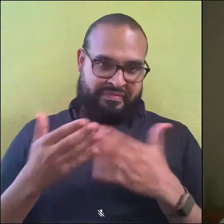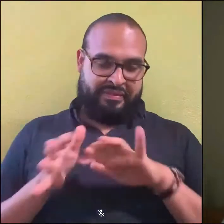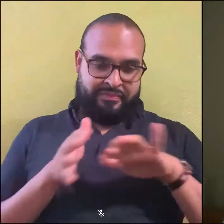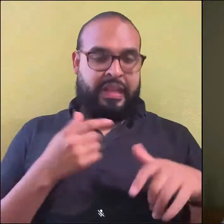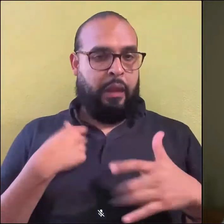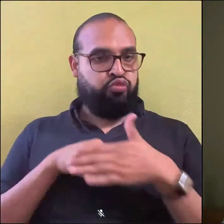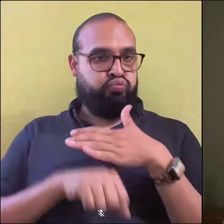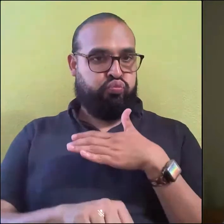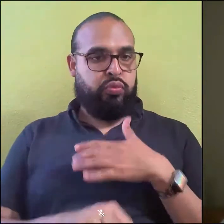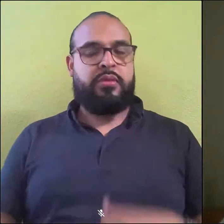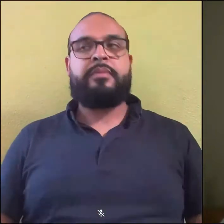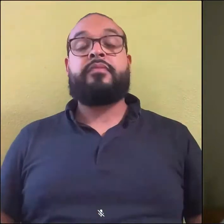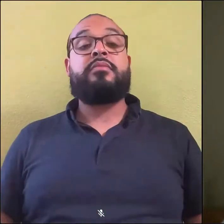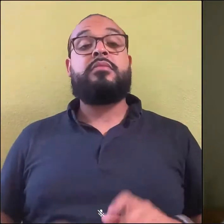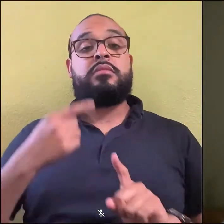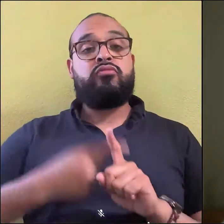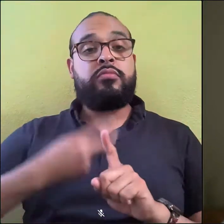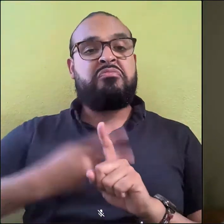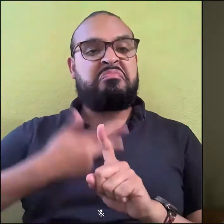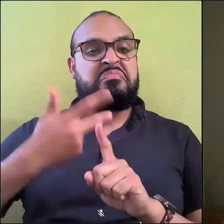And a few months after that, my parents